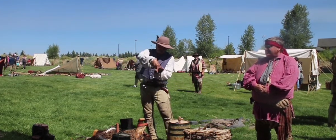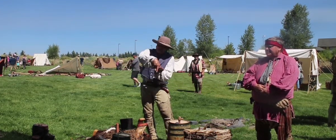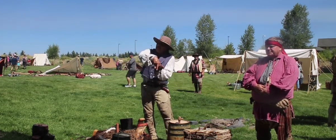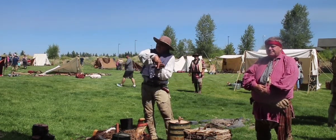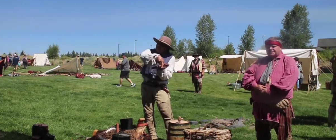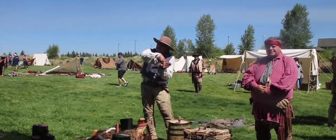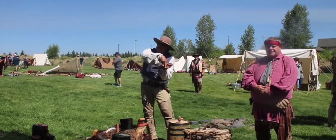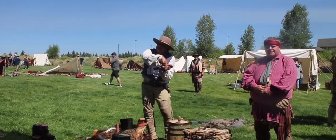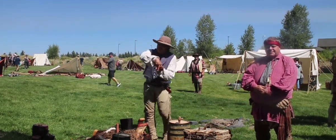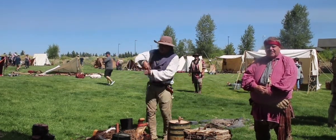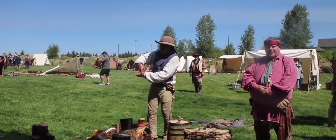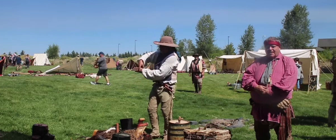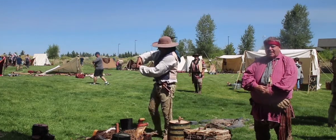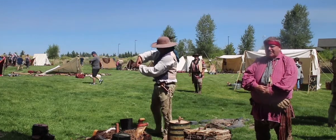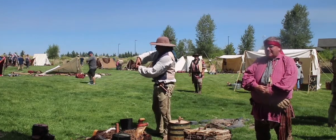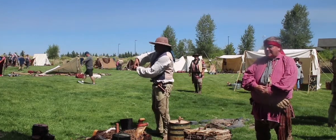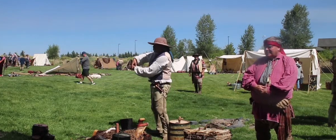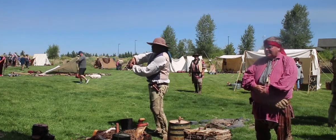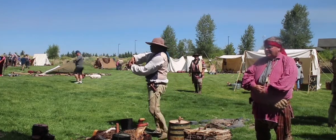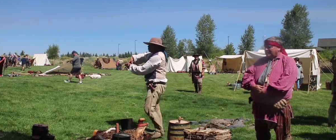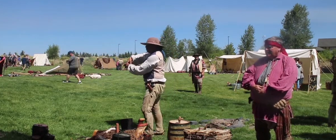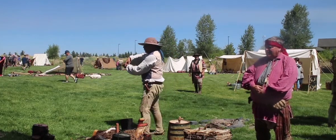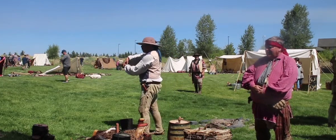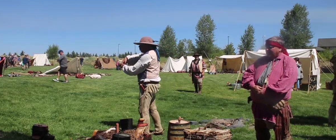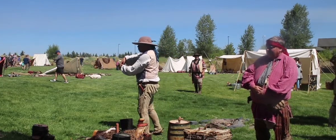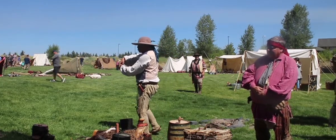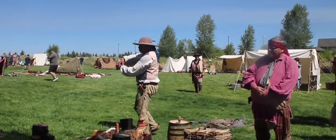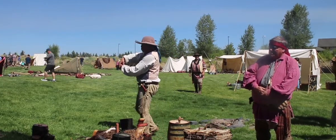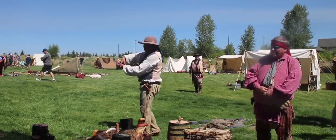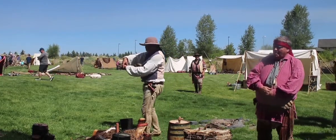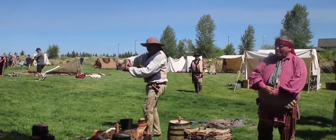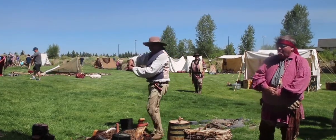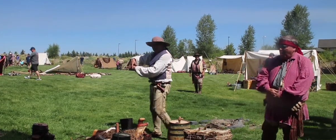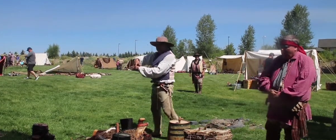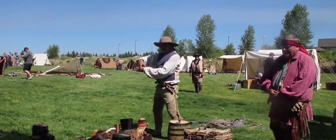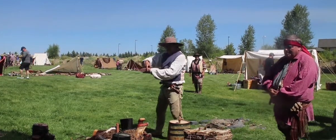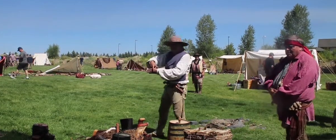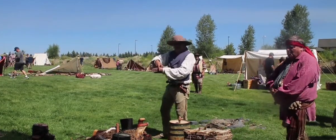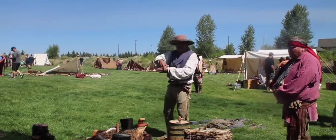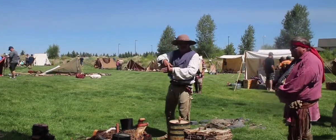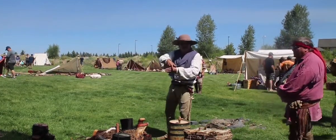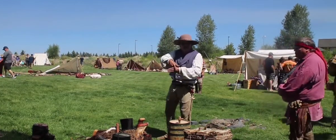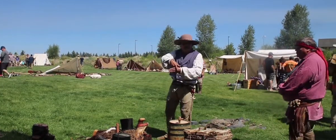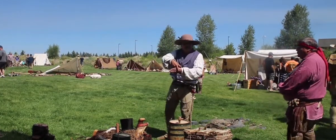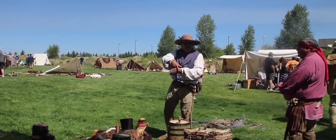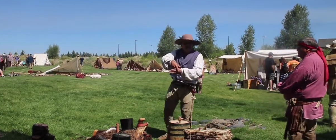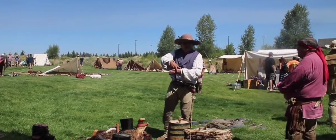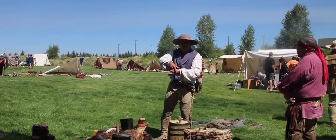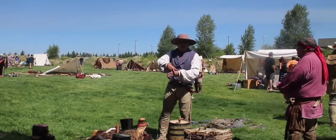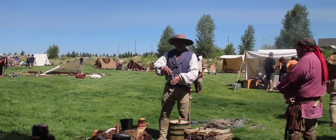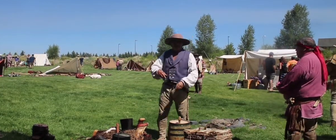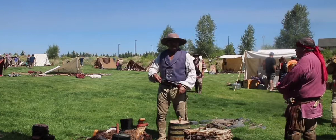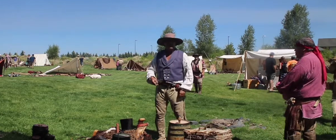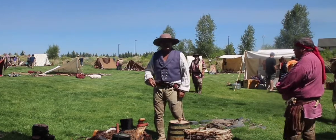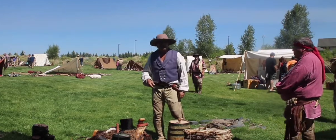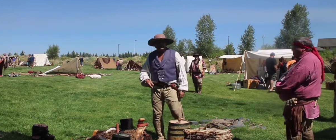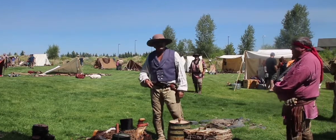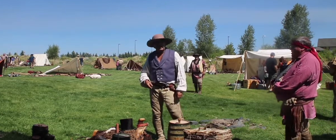like a stride, a person astride a horse. That's the sign for horse, okay? If I was to show you the sign